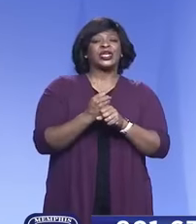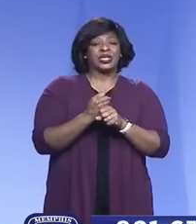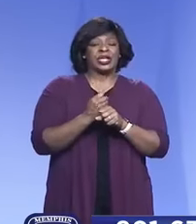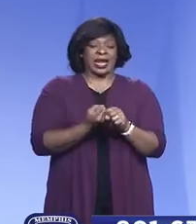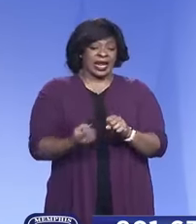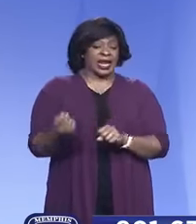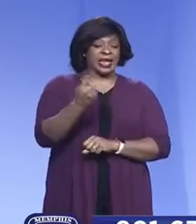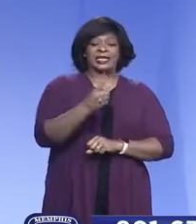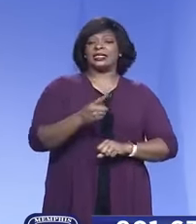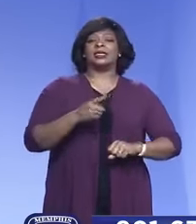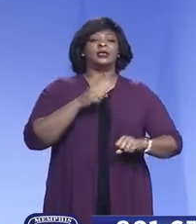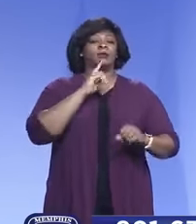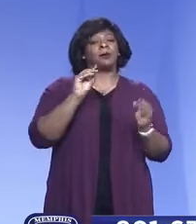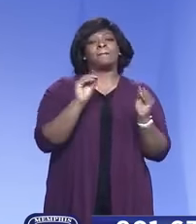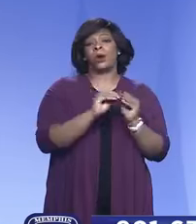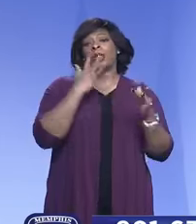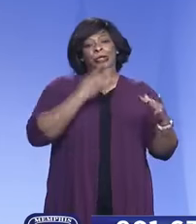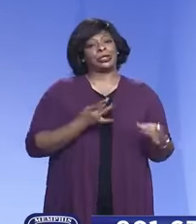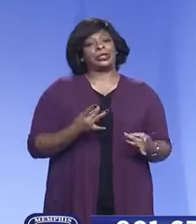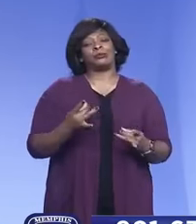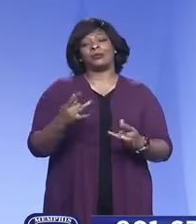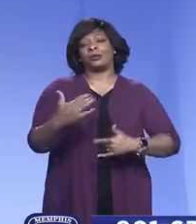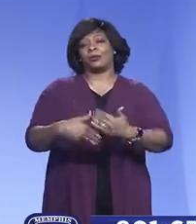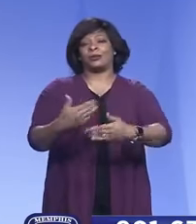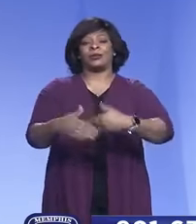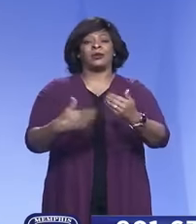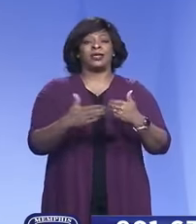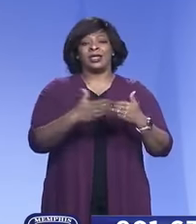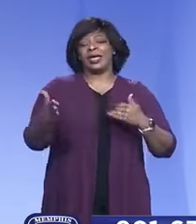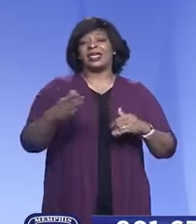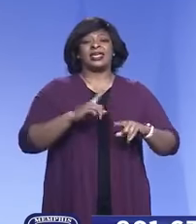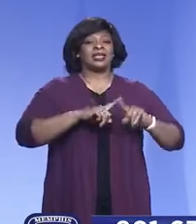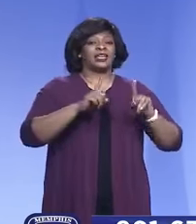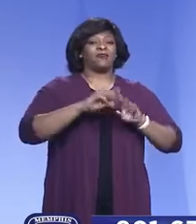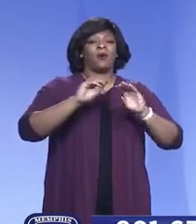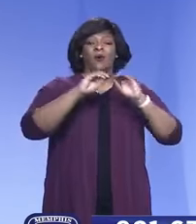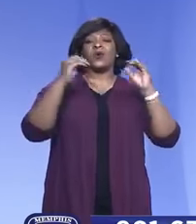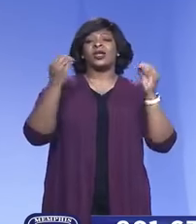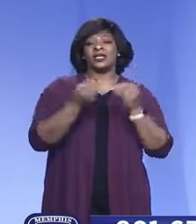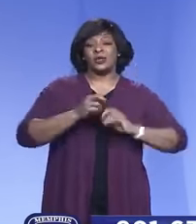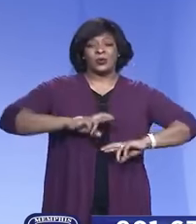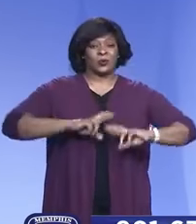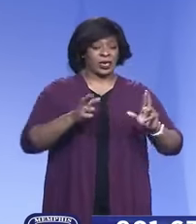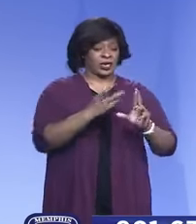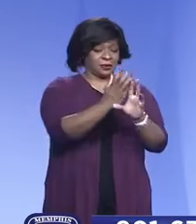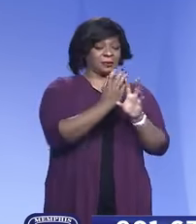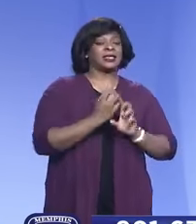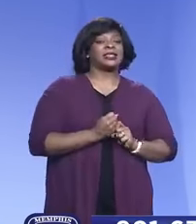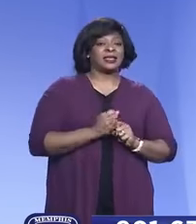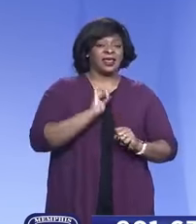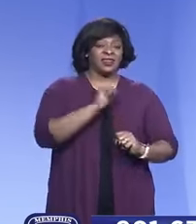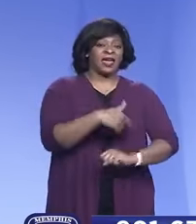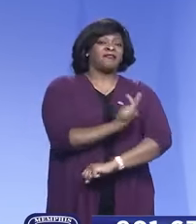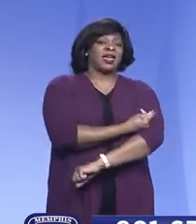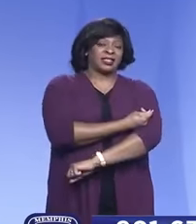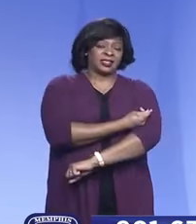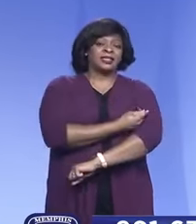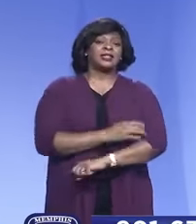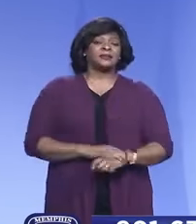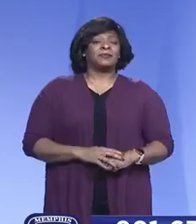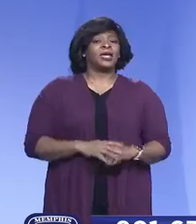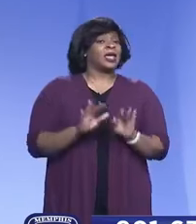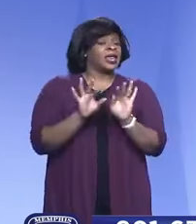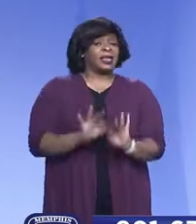will be rolling relatively smoothly between all the various organizations that can receive vaccine. The